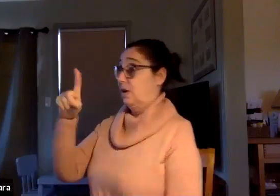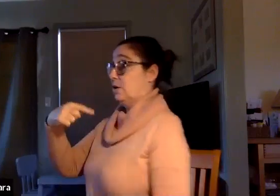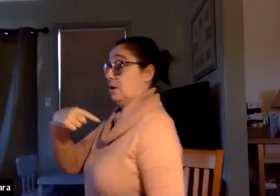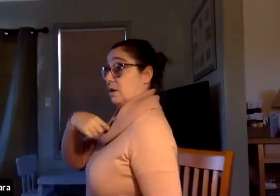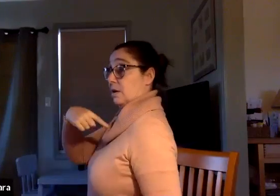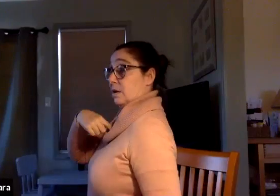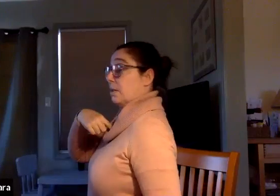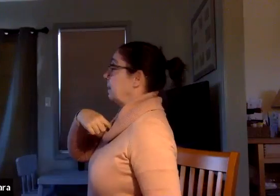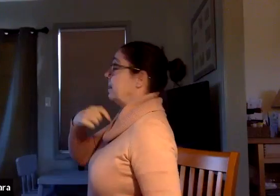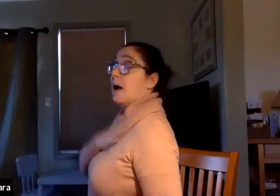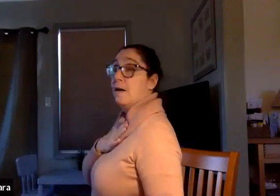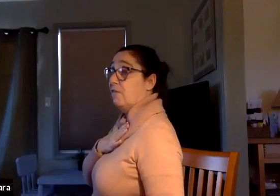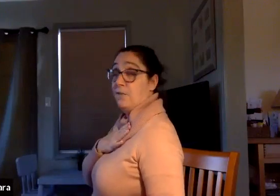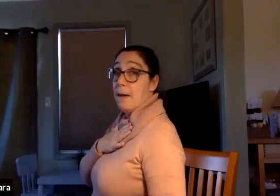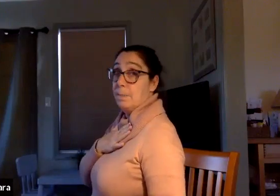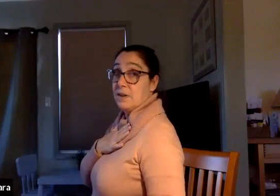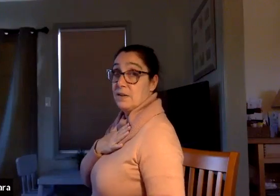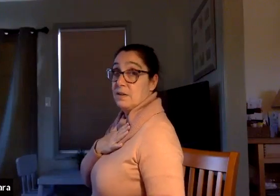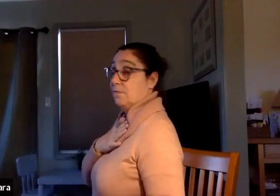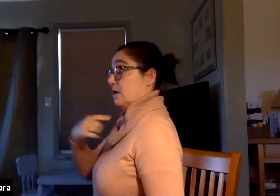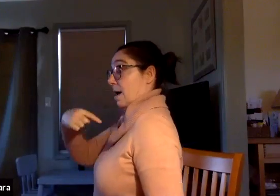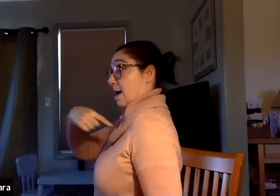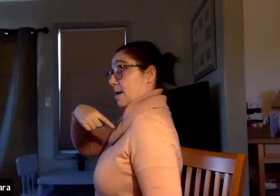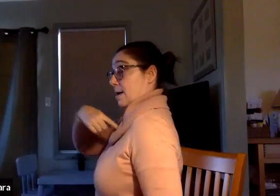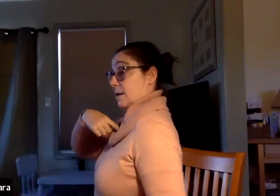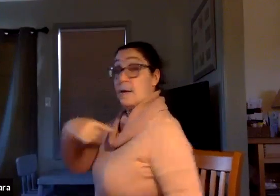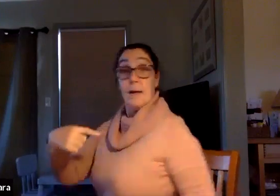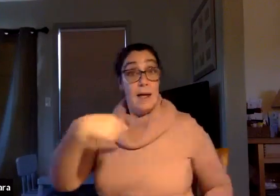finger, not a flat possessive. I